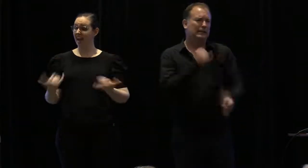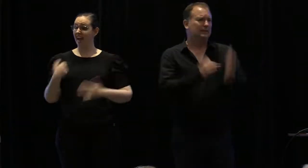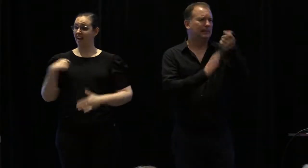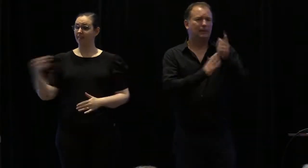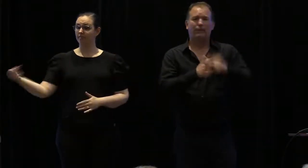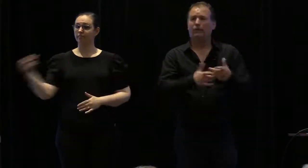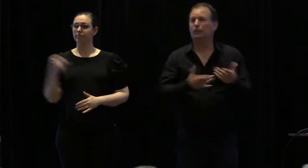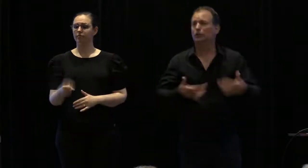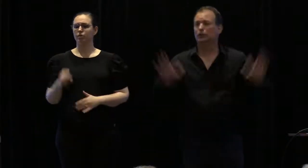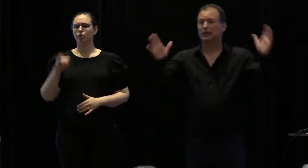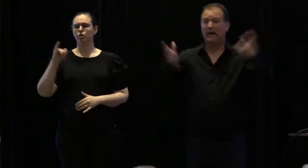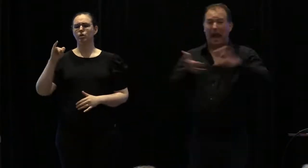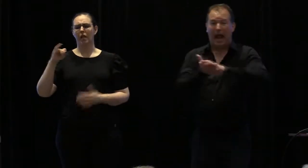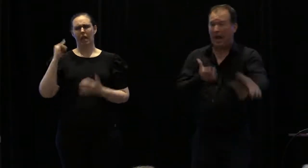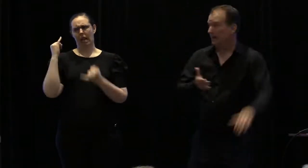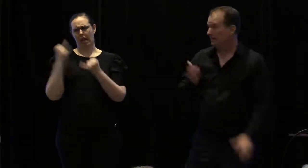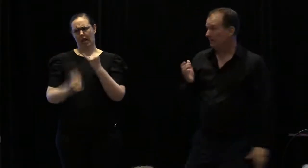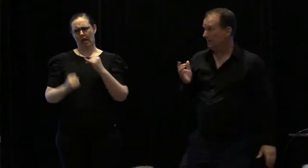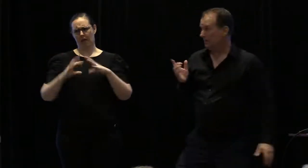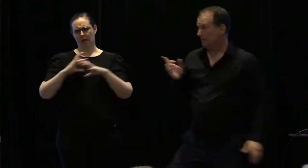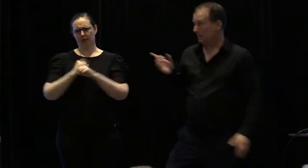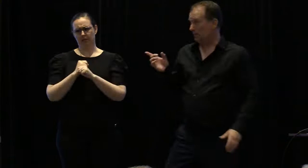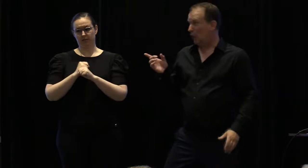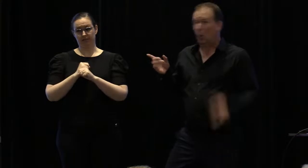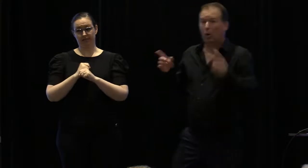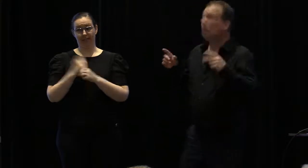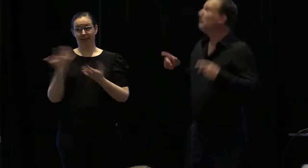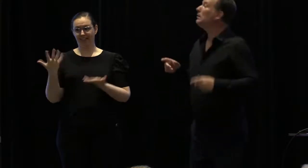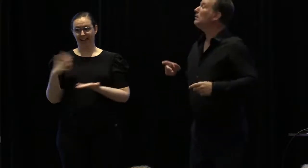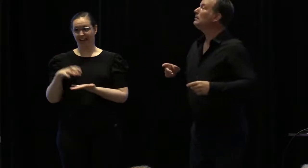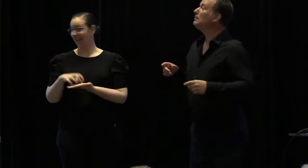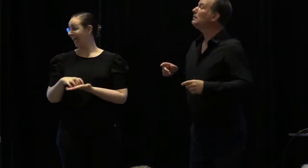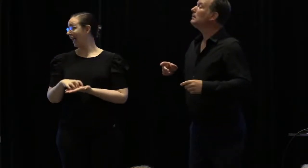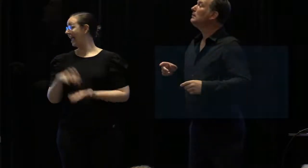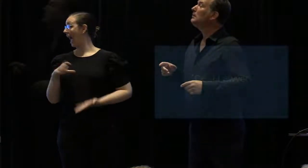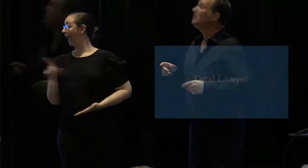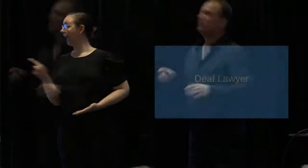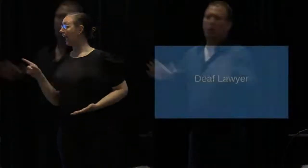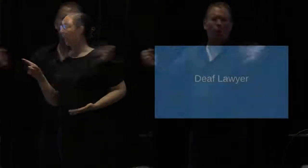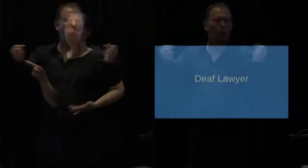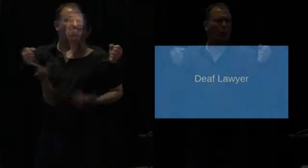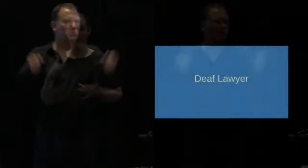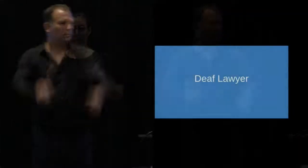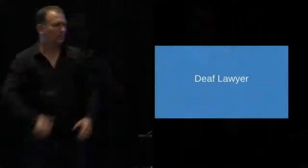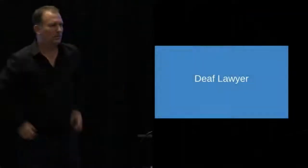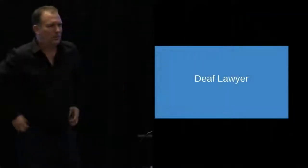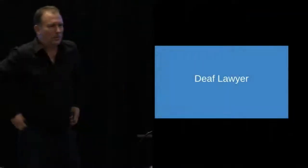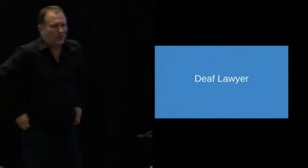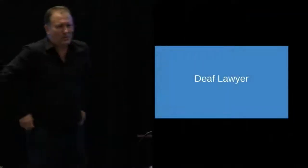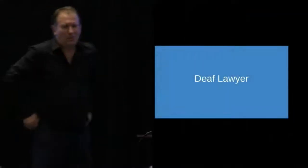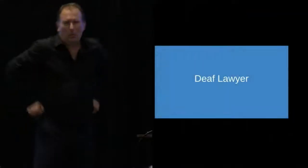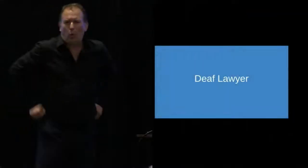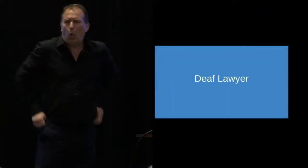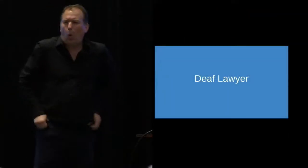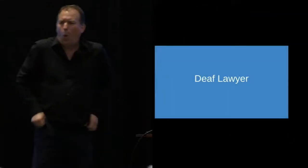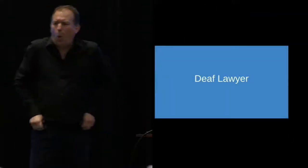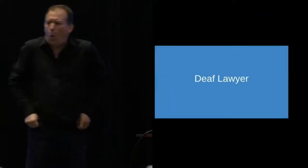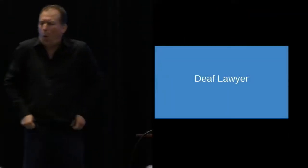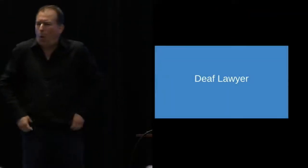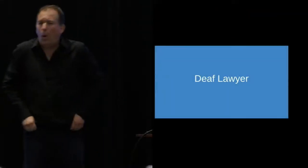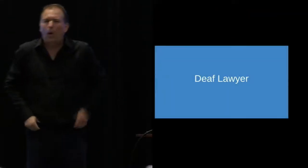And I'm going to ask John Warren to take the last few minutes right before cake to share a little bit. Hold